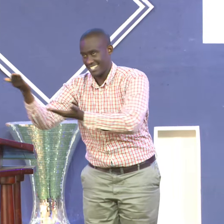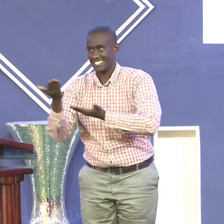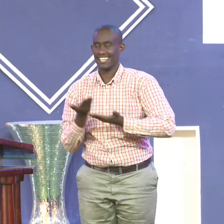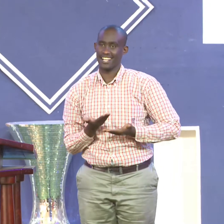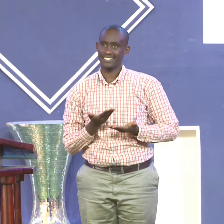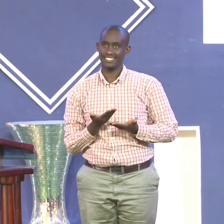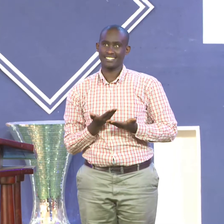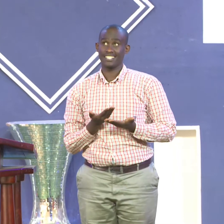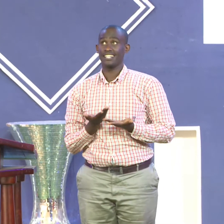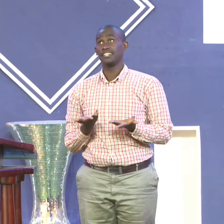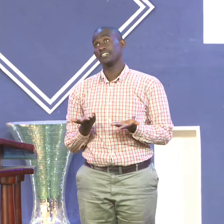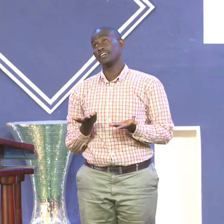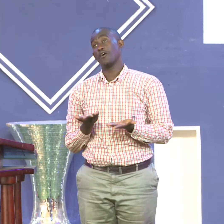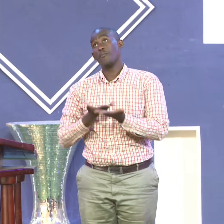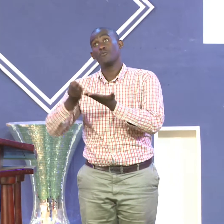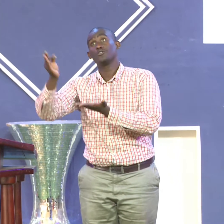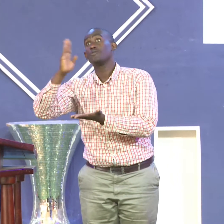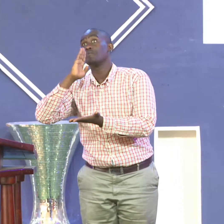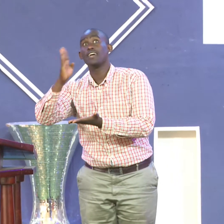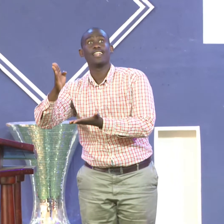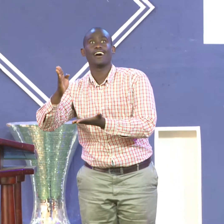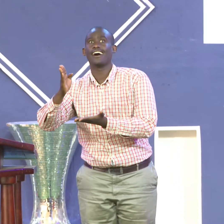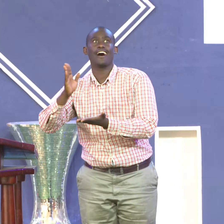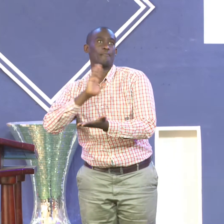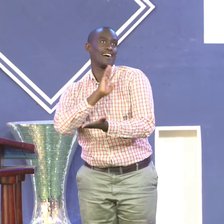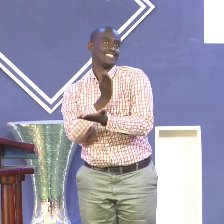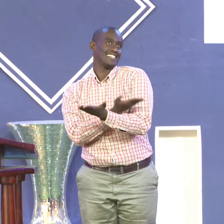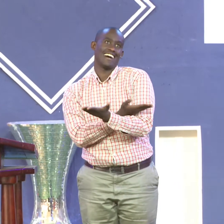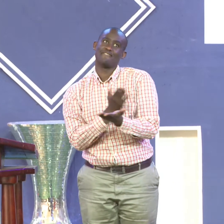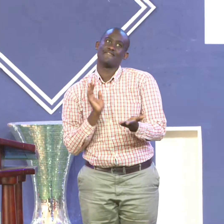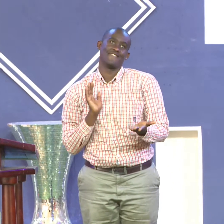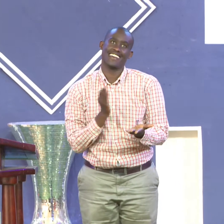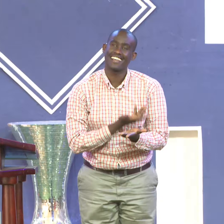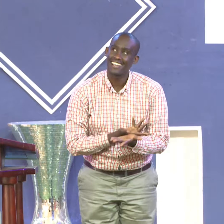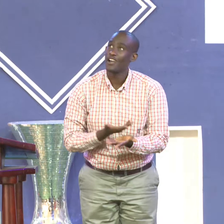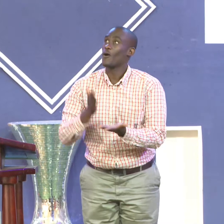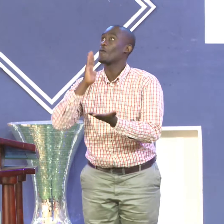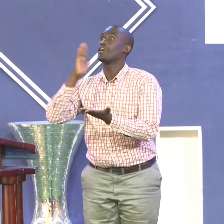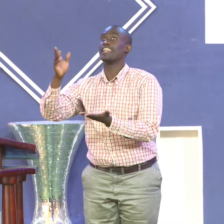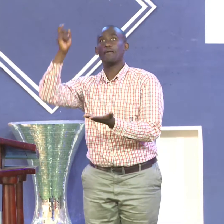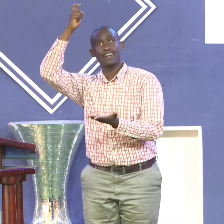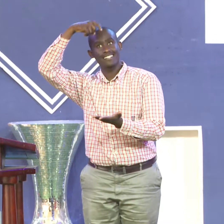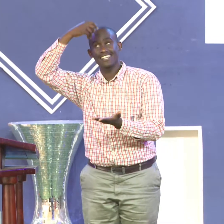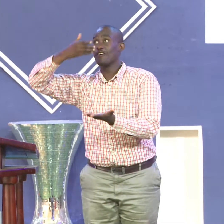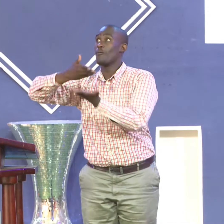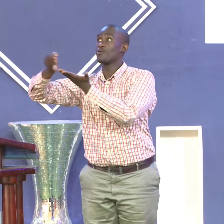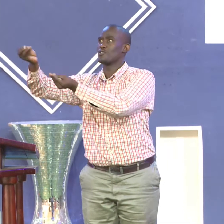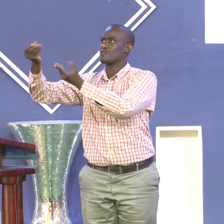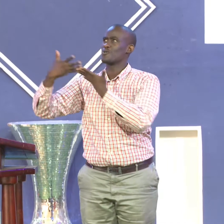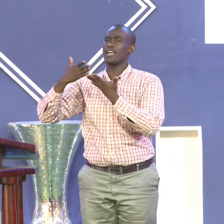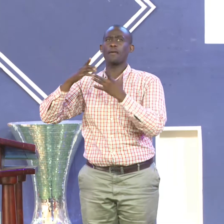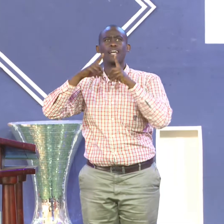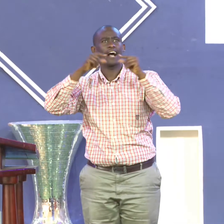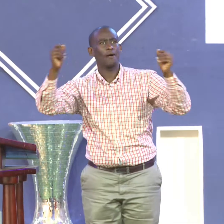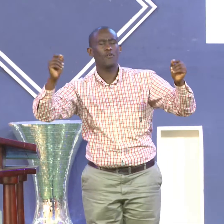we welcome you. Be our strength. And our wisdom. Give us